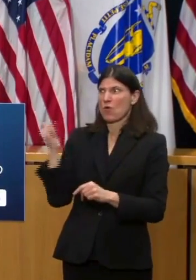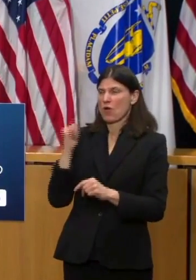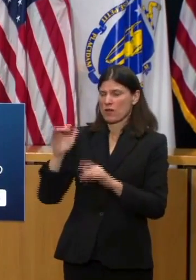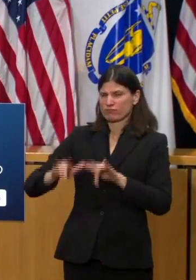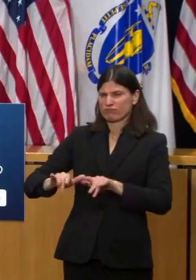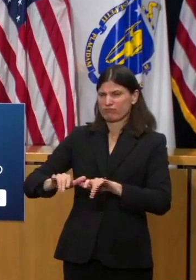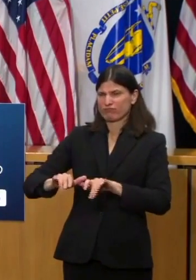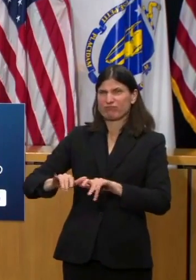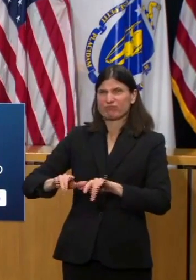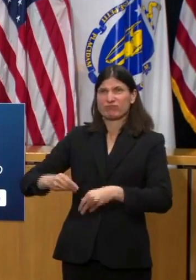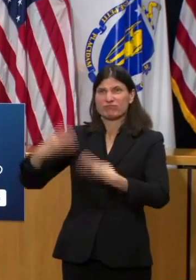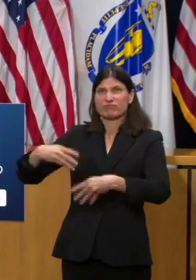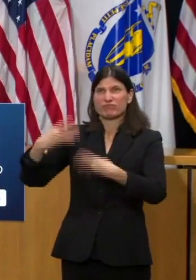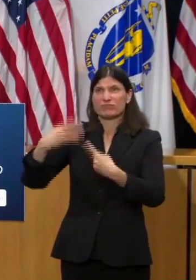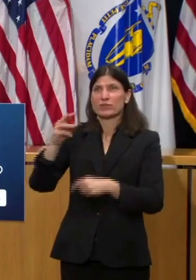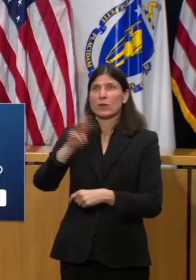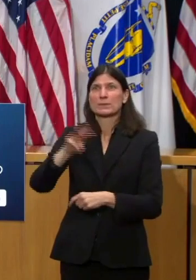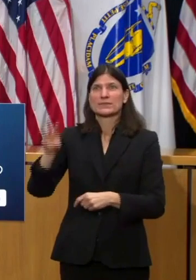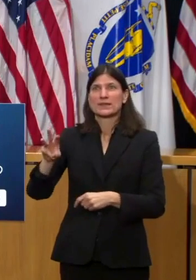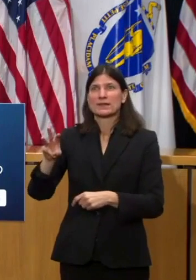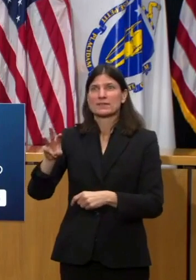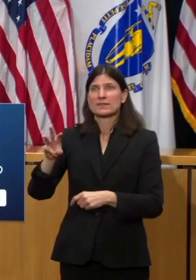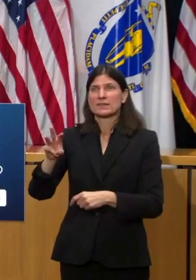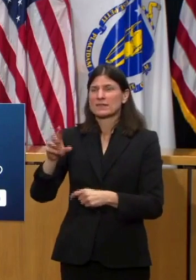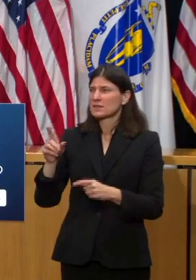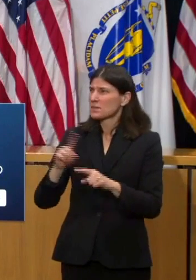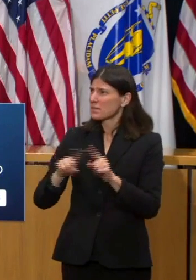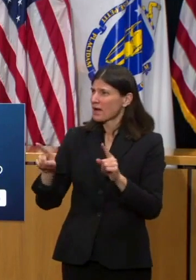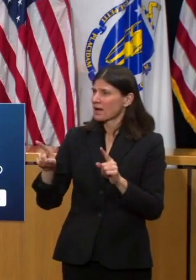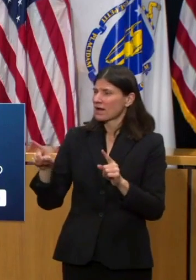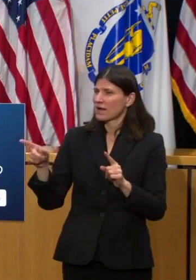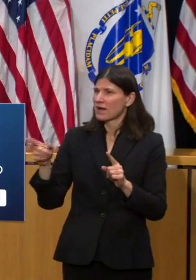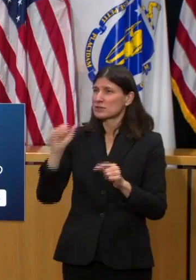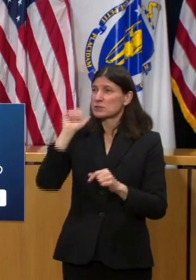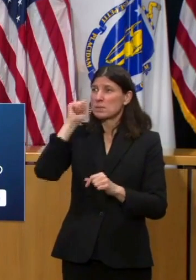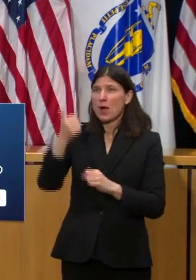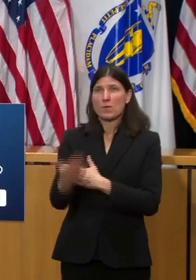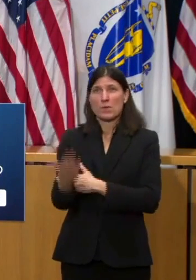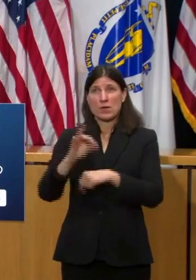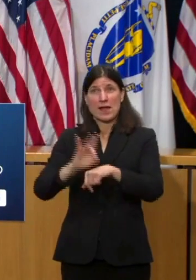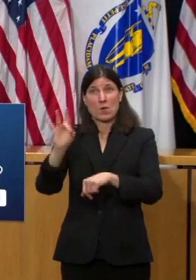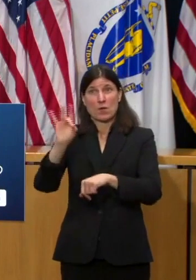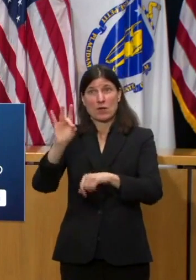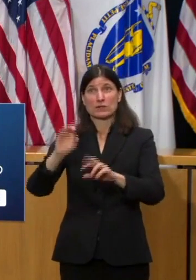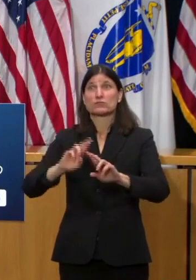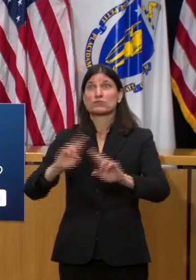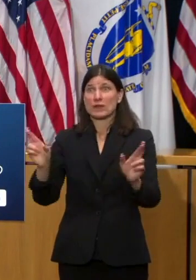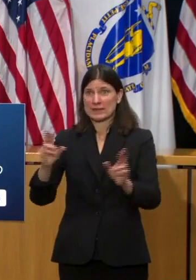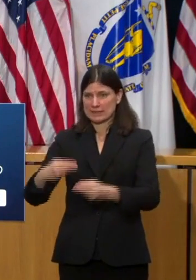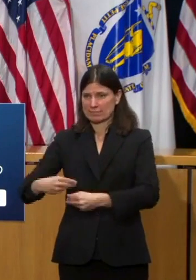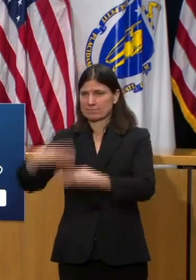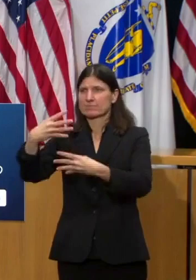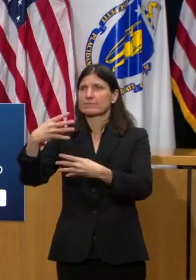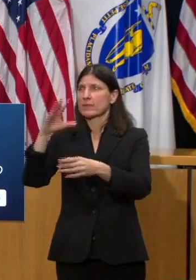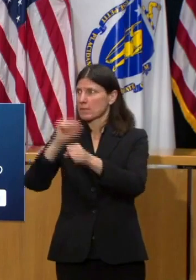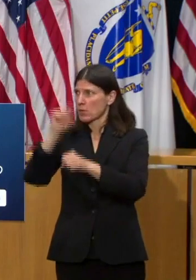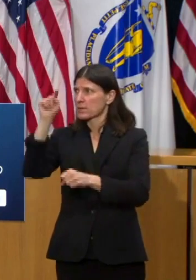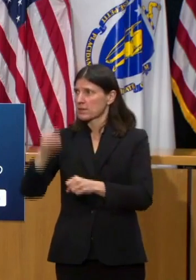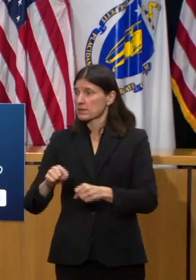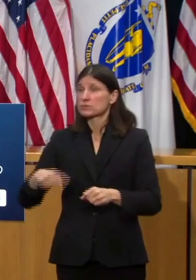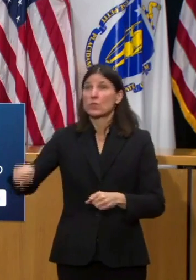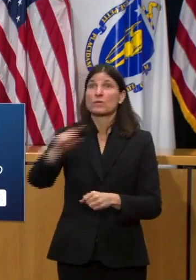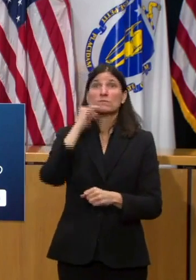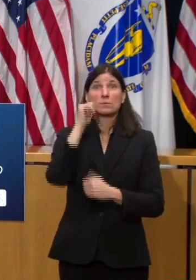tomorrow. So I think the website will be in good shape for this. The call center has done a really nice